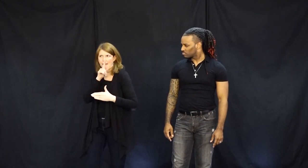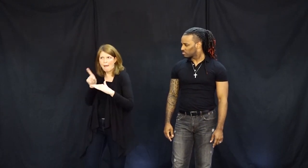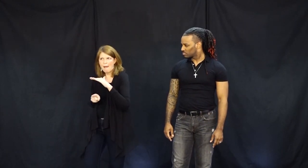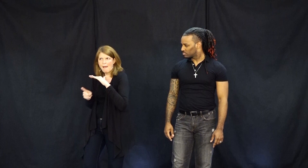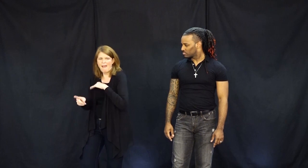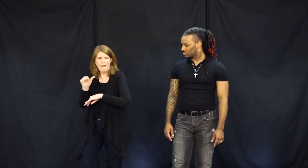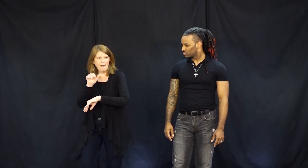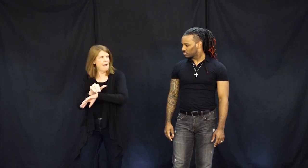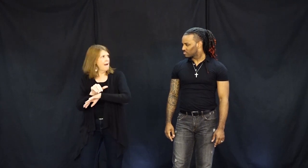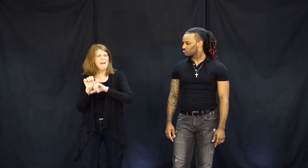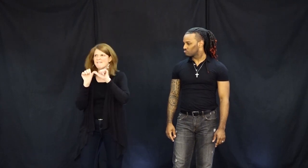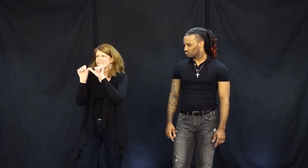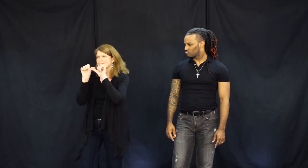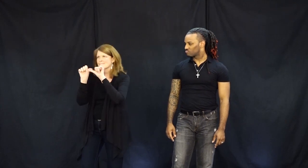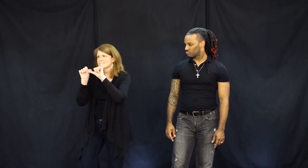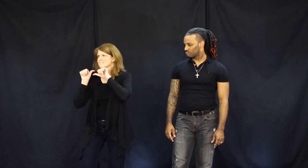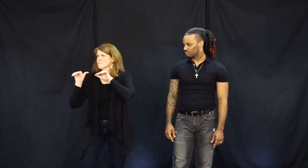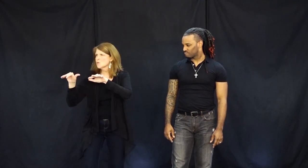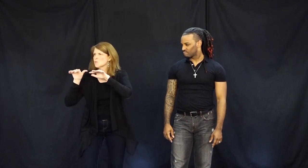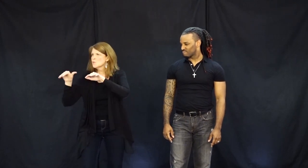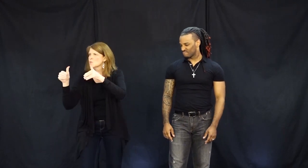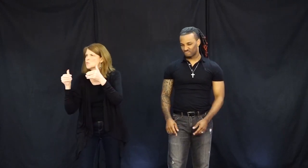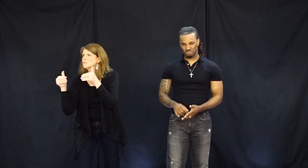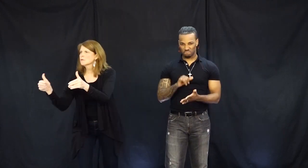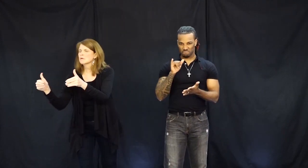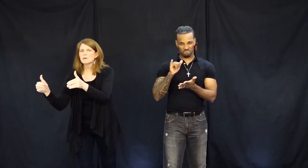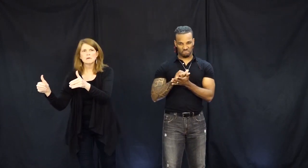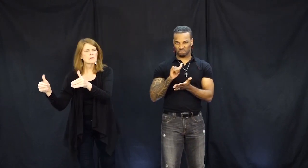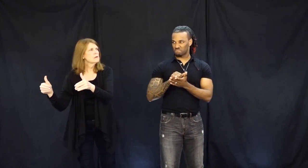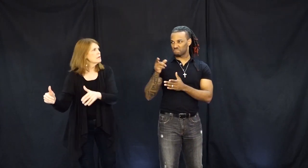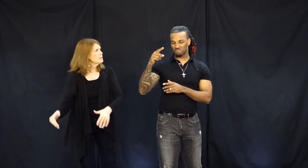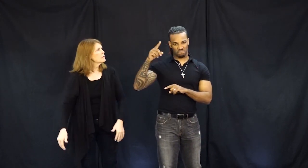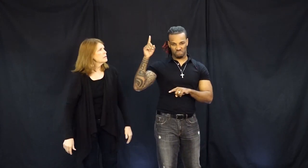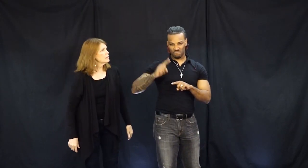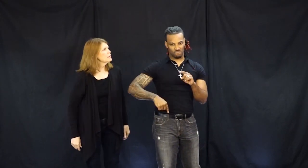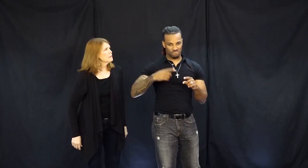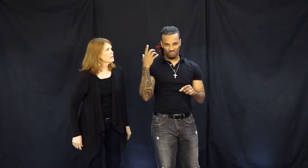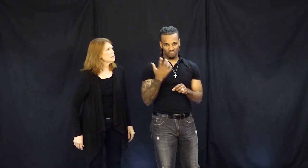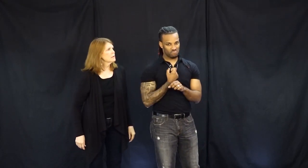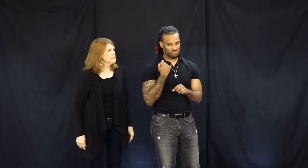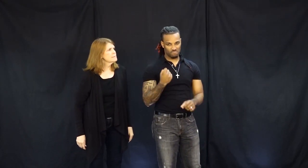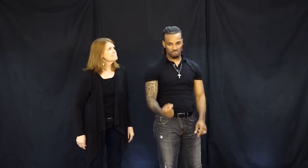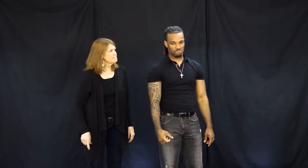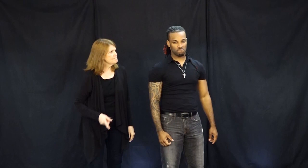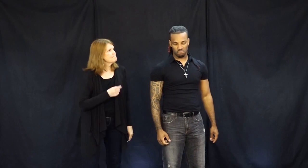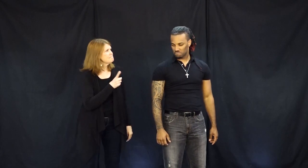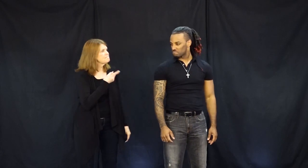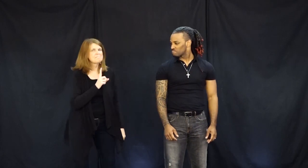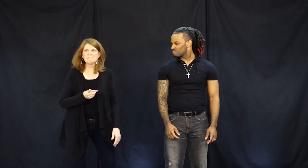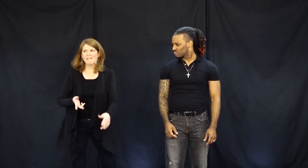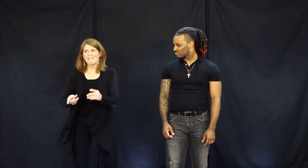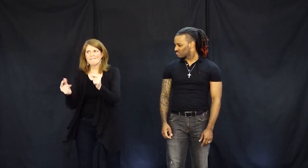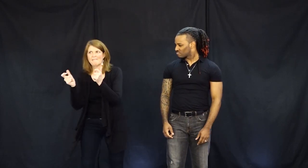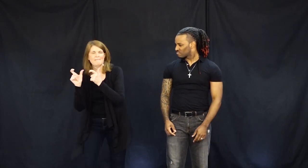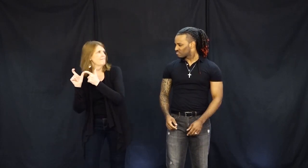till their troops take flight. Make it impossible to justify the cost of the fight. Outrun.